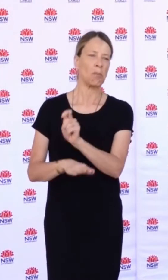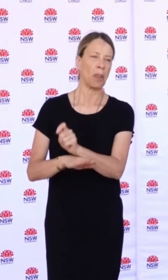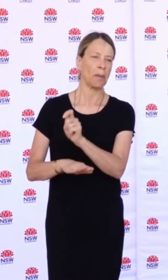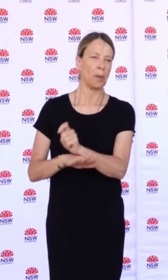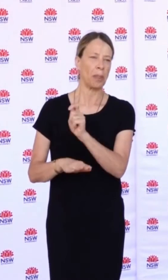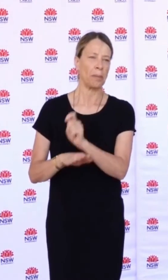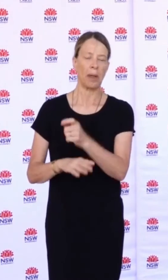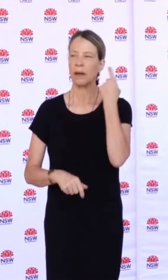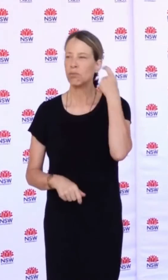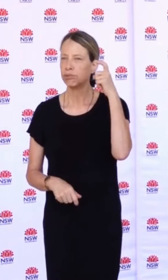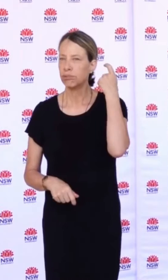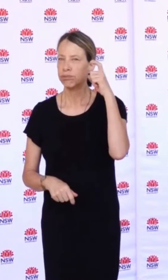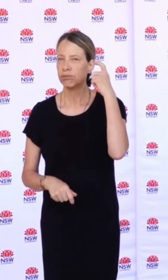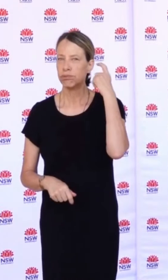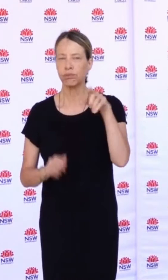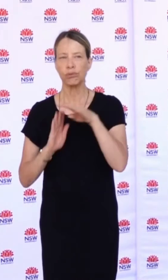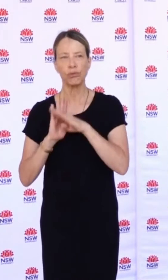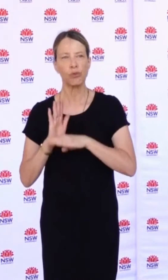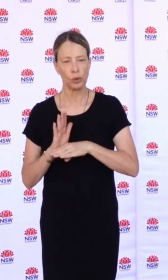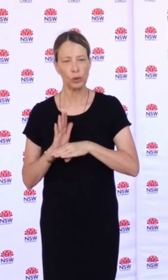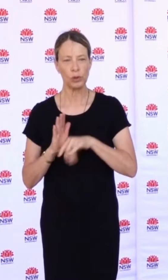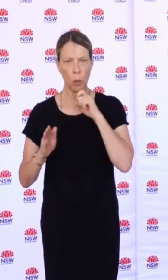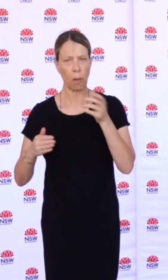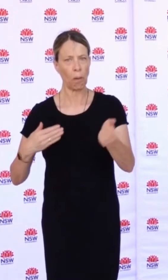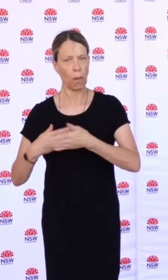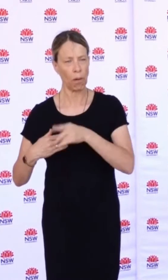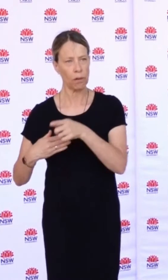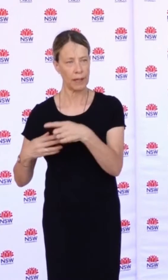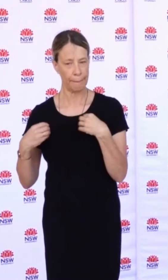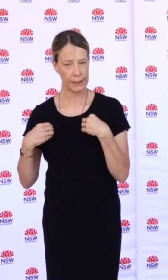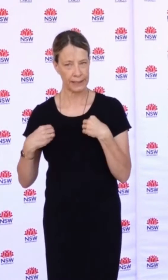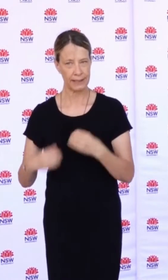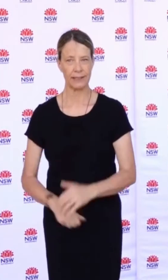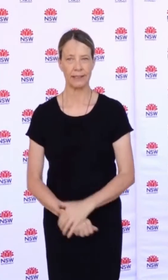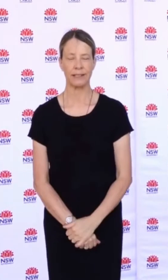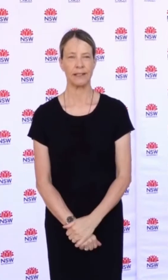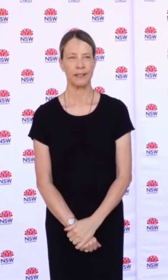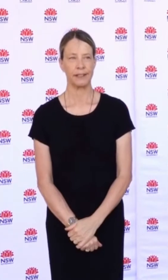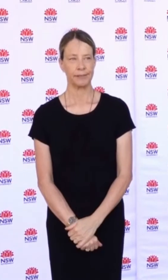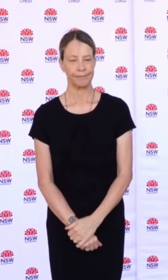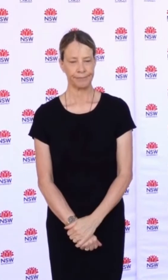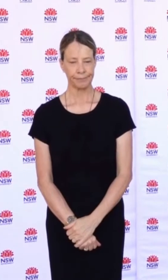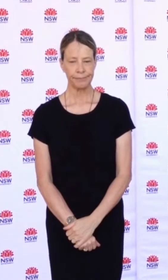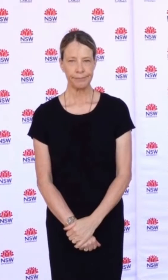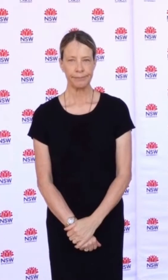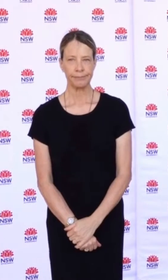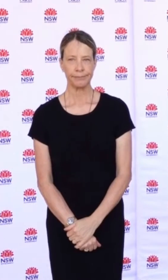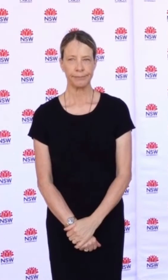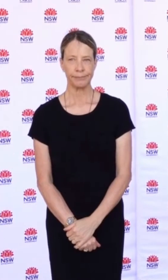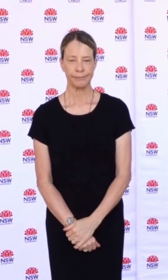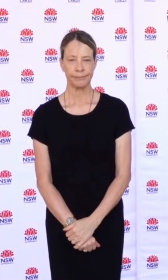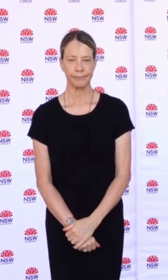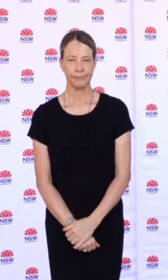breaching public health orders and putting everyone at risk. Now, in terms of industry information, there are